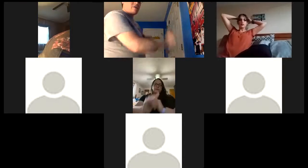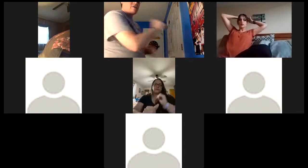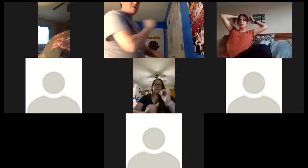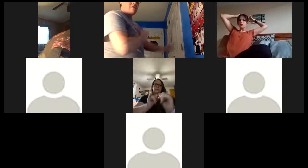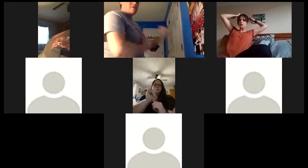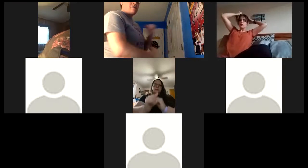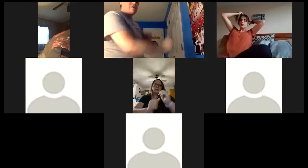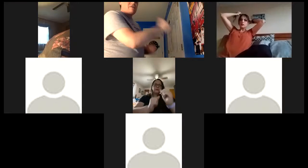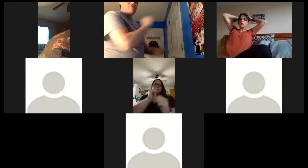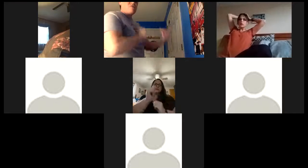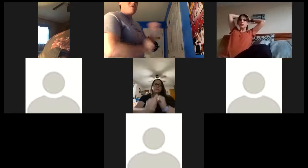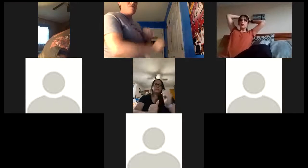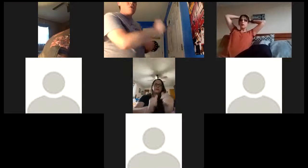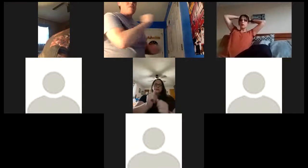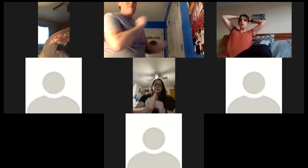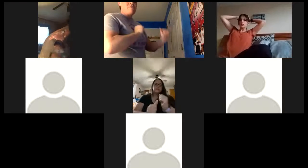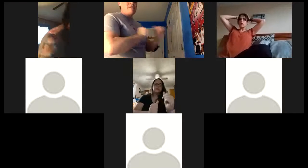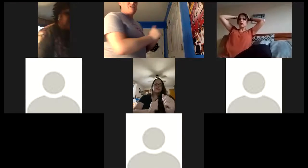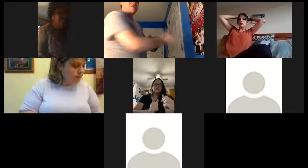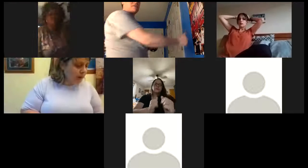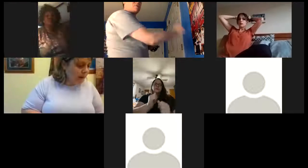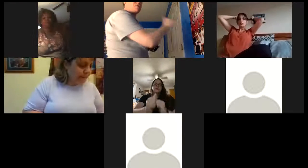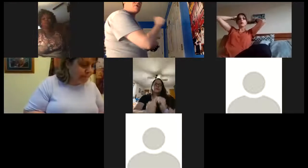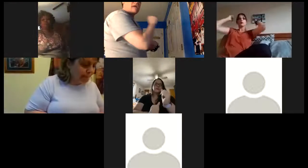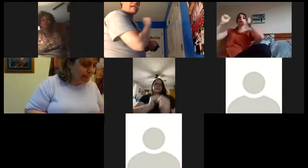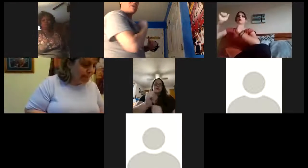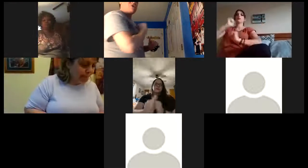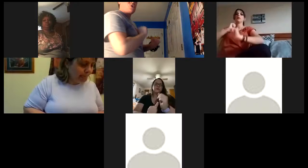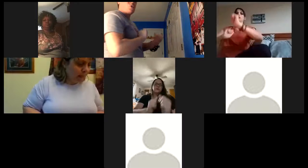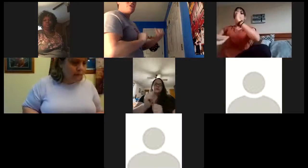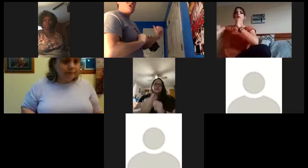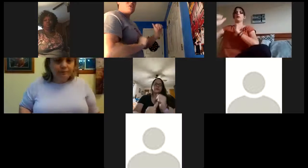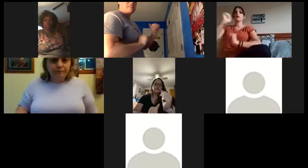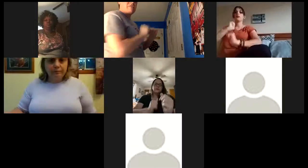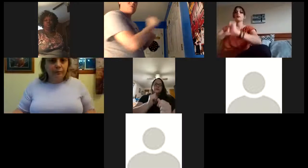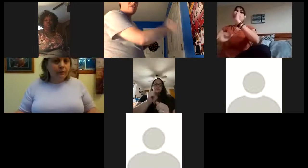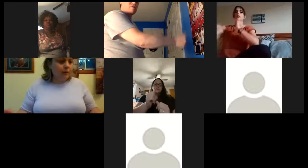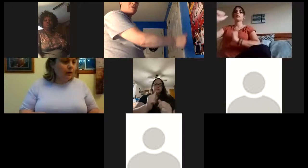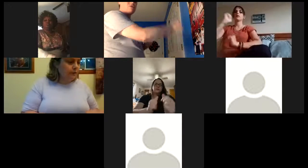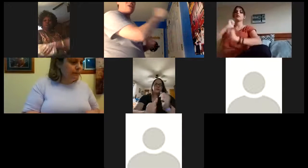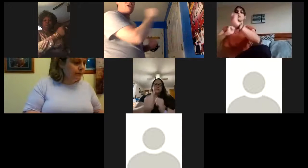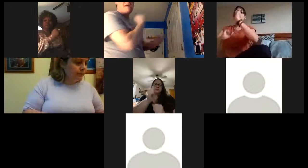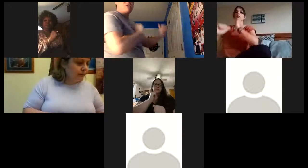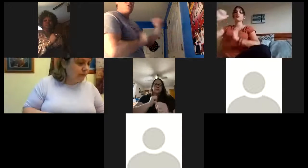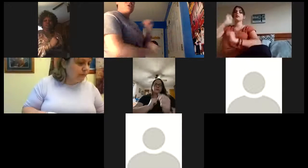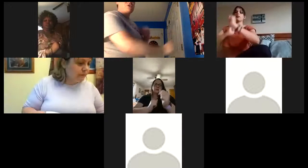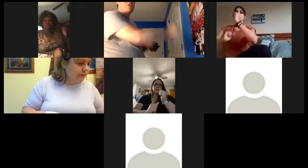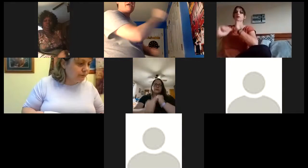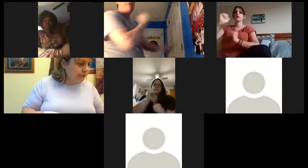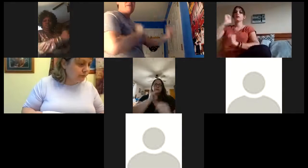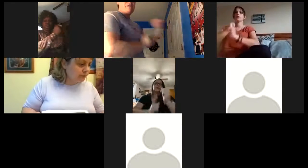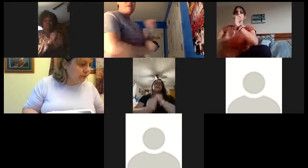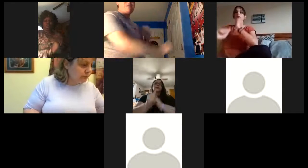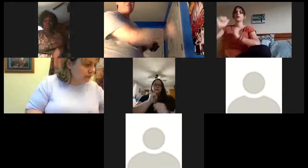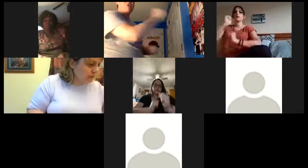yourself for perform. So yeah, so pull your hands towards you instead of away from you. Go back towards you.